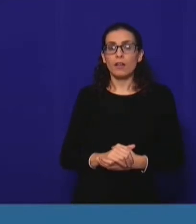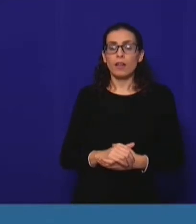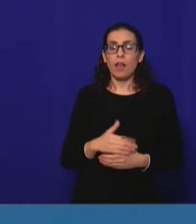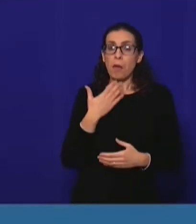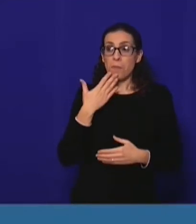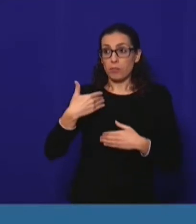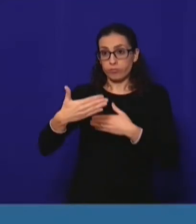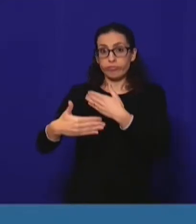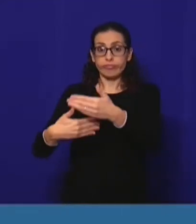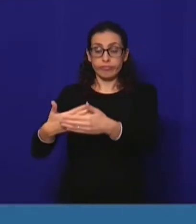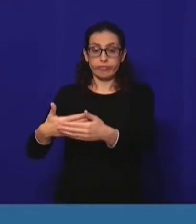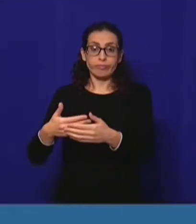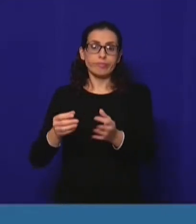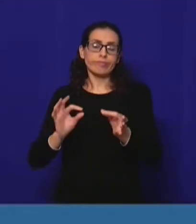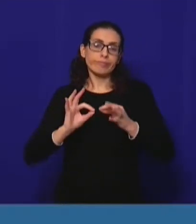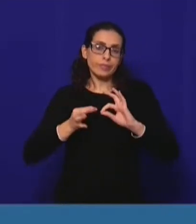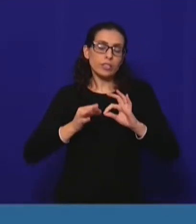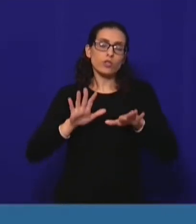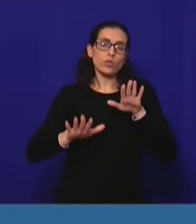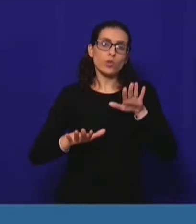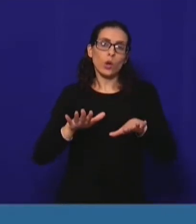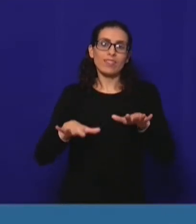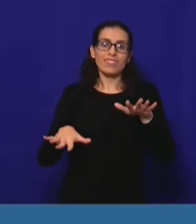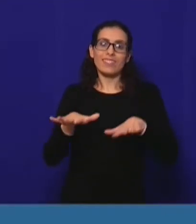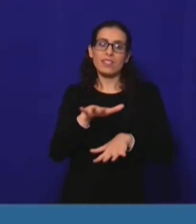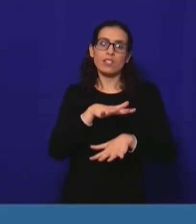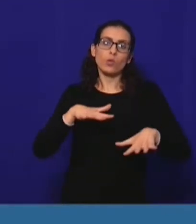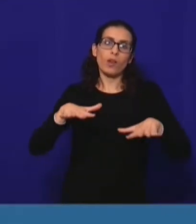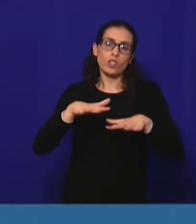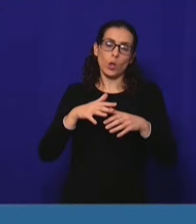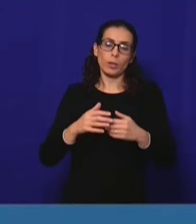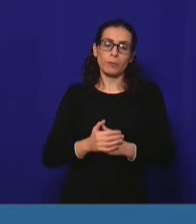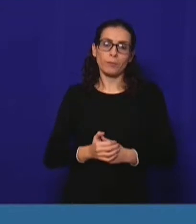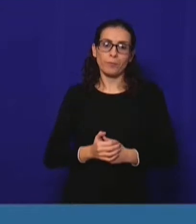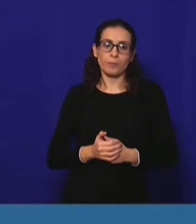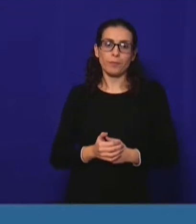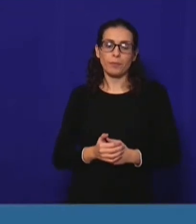nistgħu naddattaw ukoll skont iċ-ċirkostanzi li jkunu.